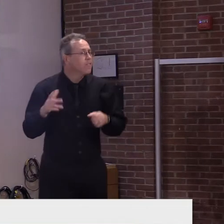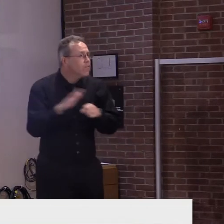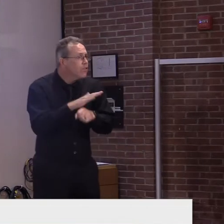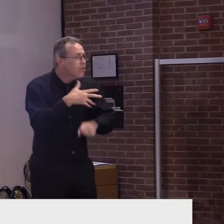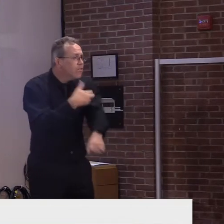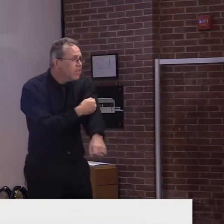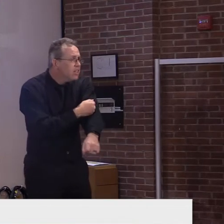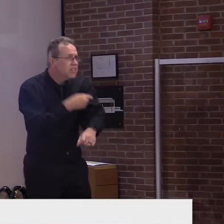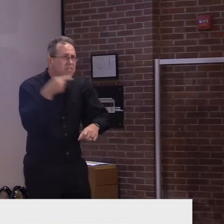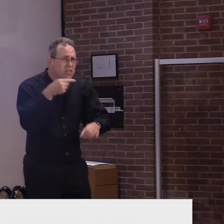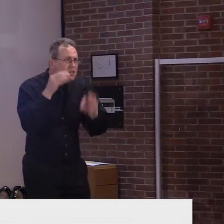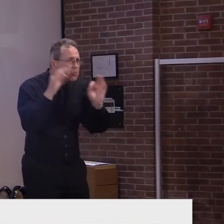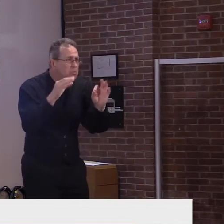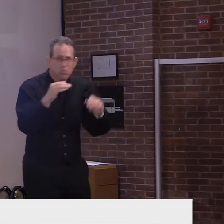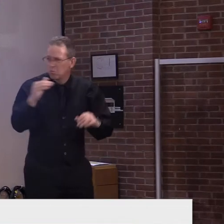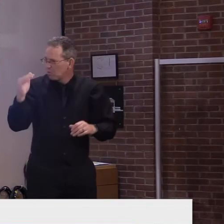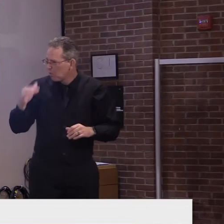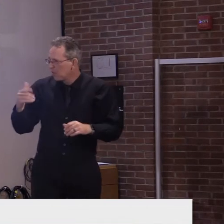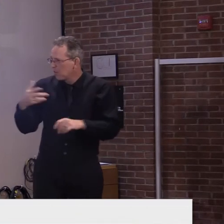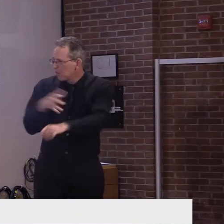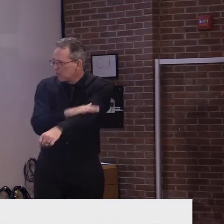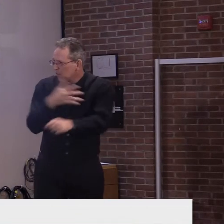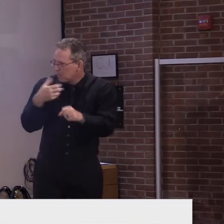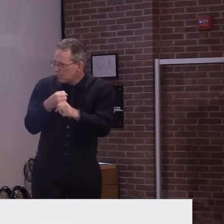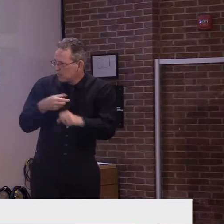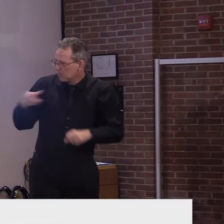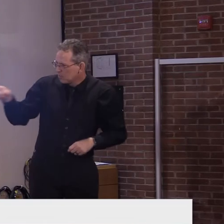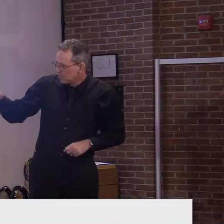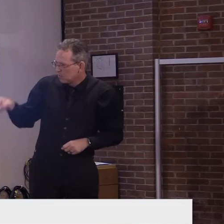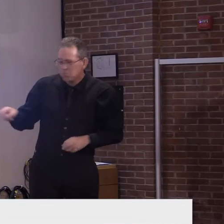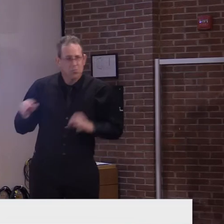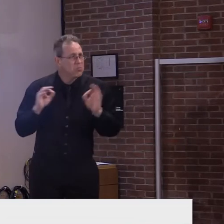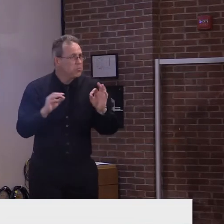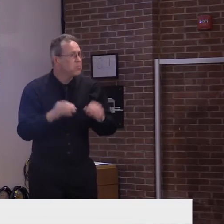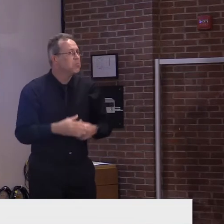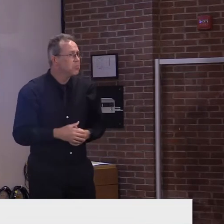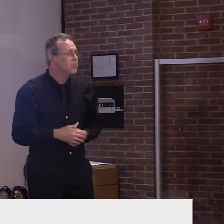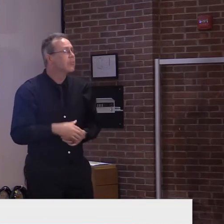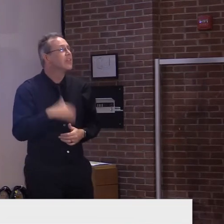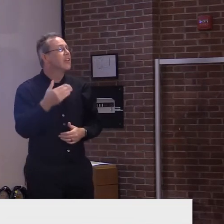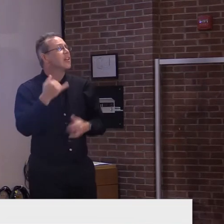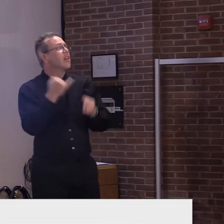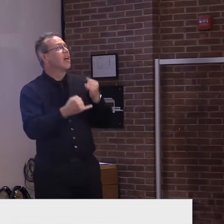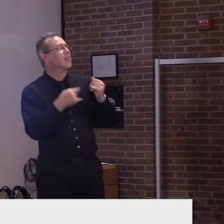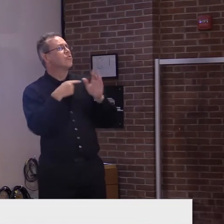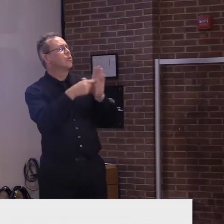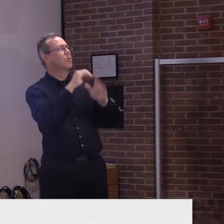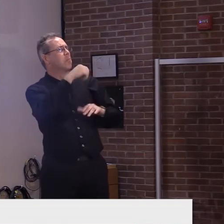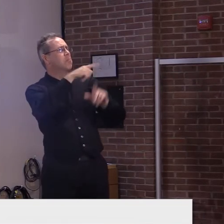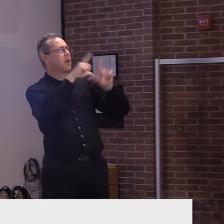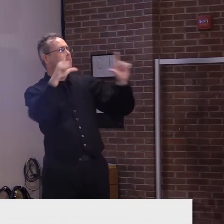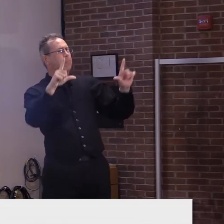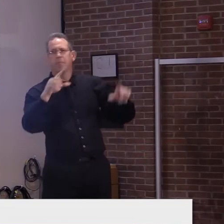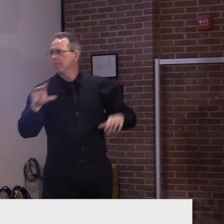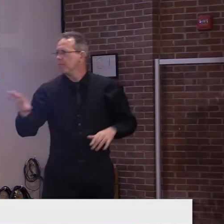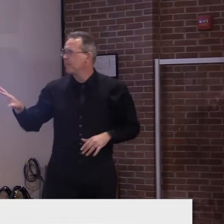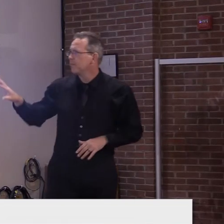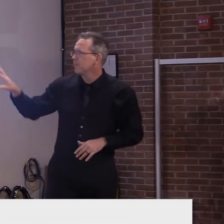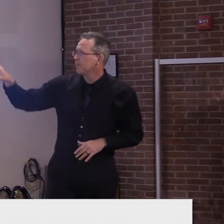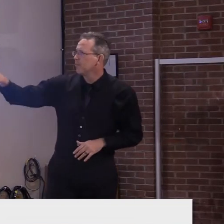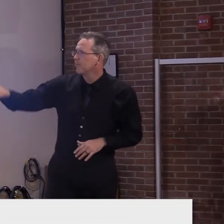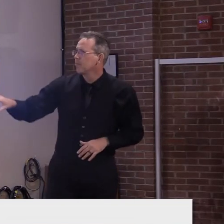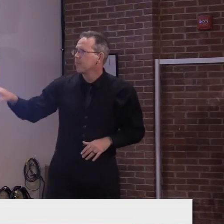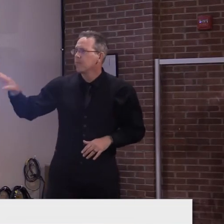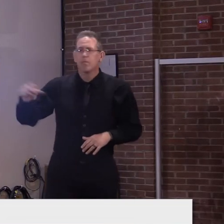rank number one in the country. And then last but not least, as the governor said, just over the weekend, Vermont reached